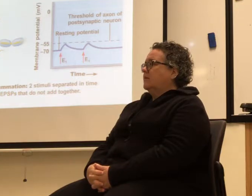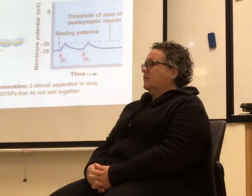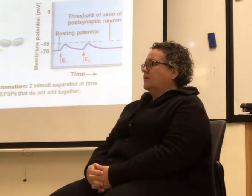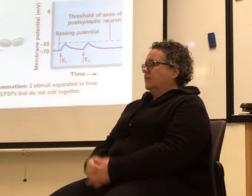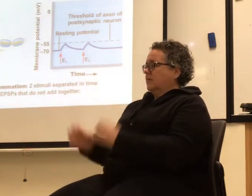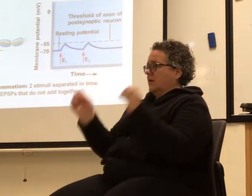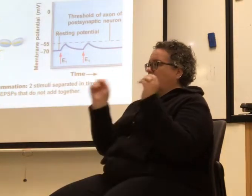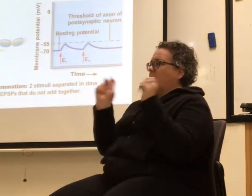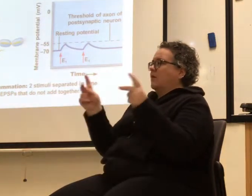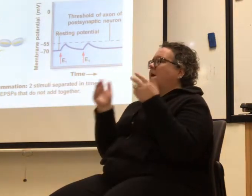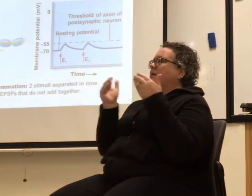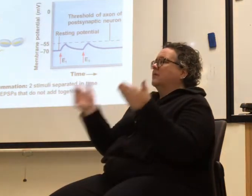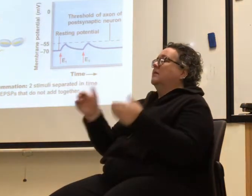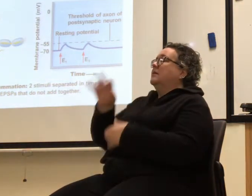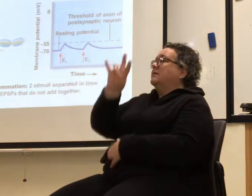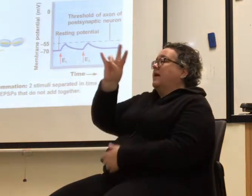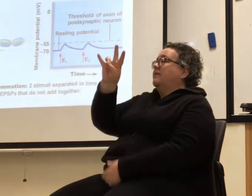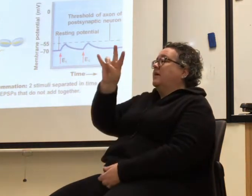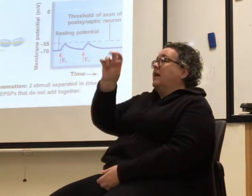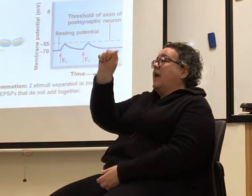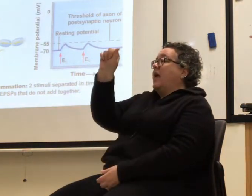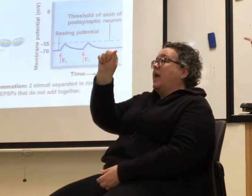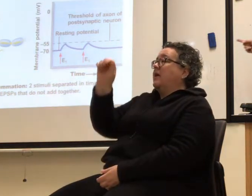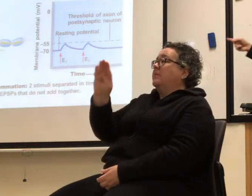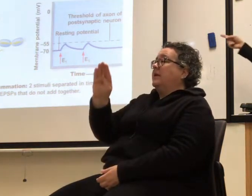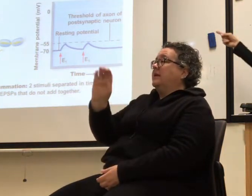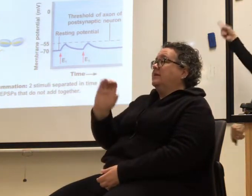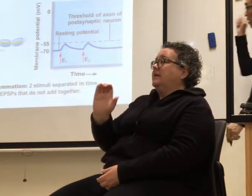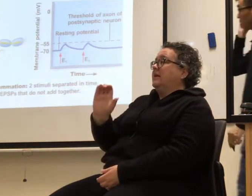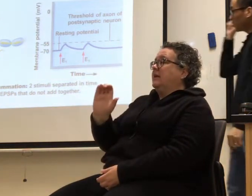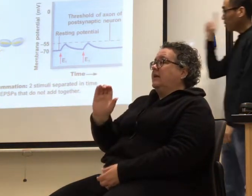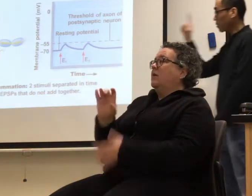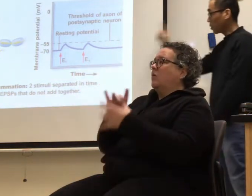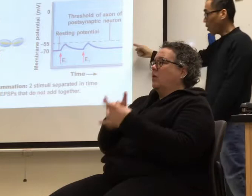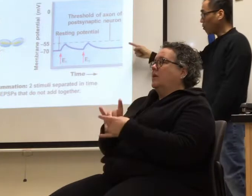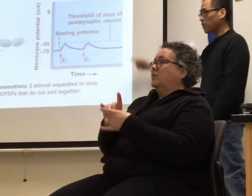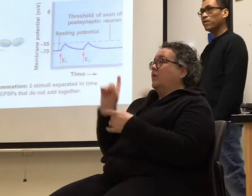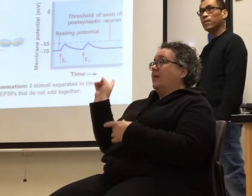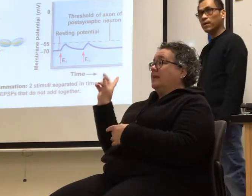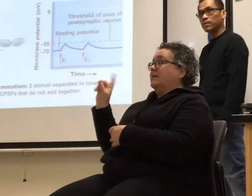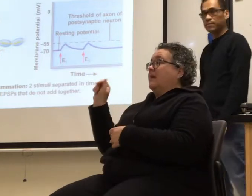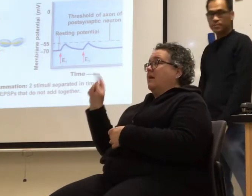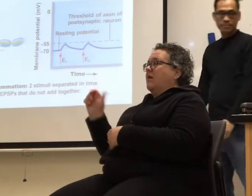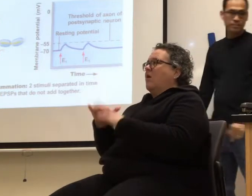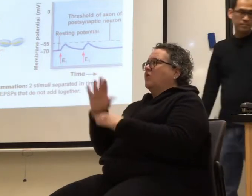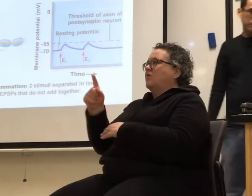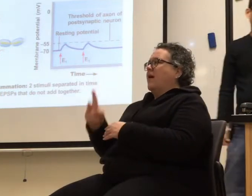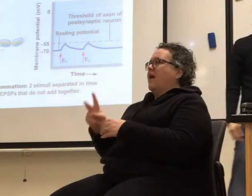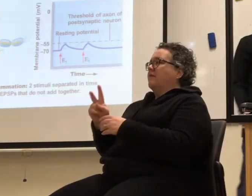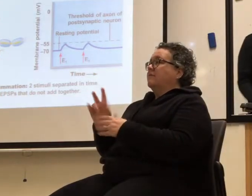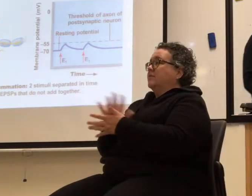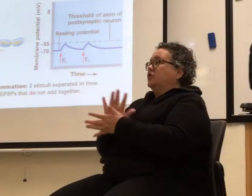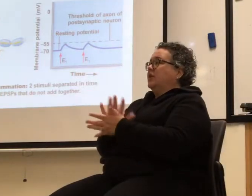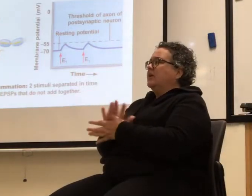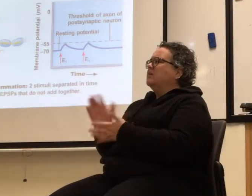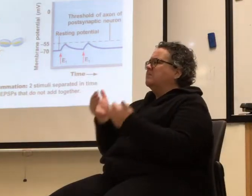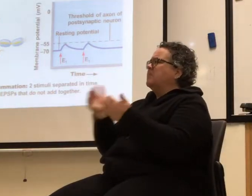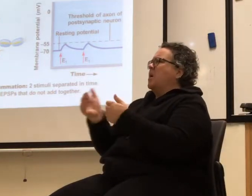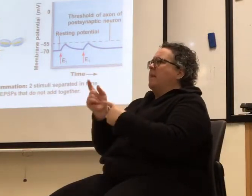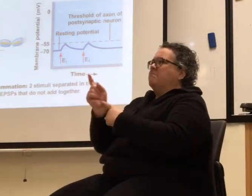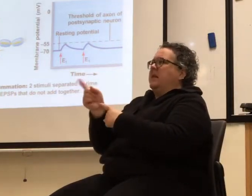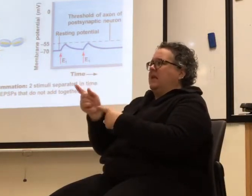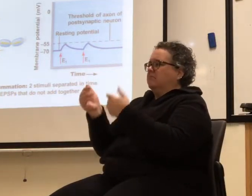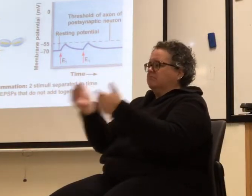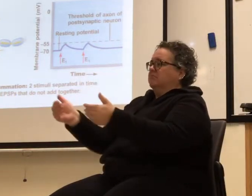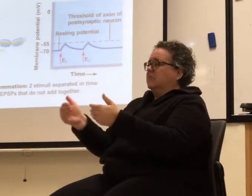All right, answer 7A, B, C, according to these data on your half sheet. Go, give you a minute. Talk about it with your neighbor